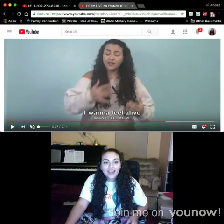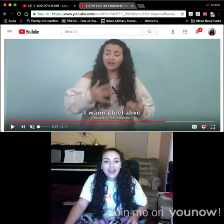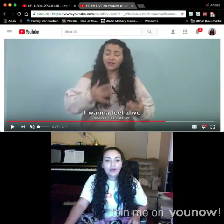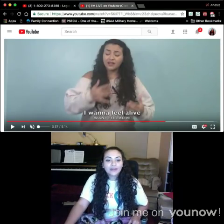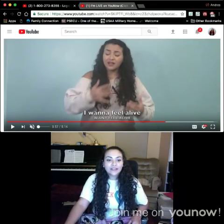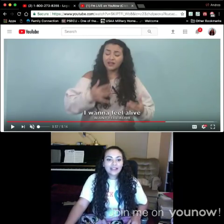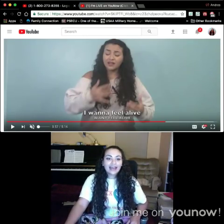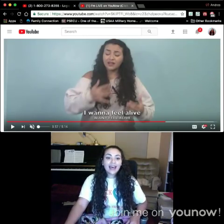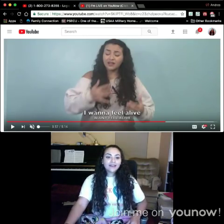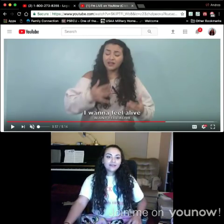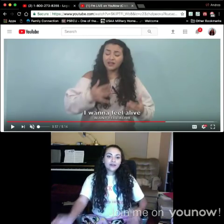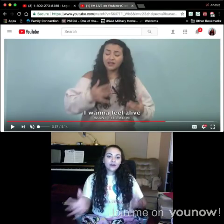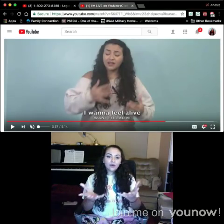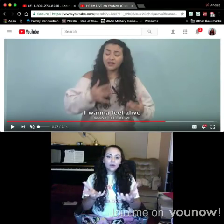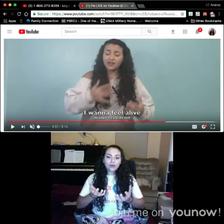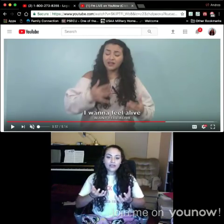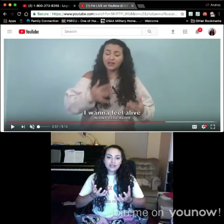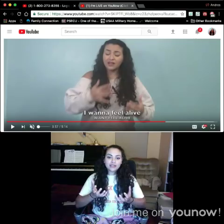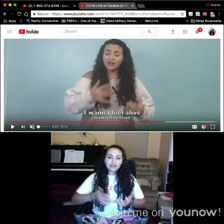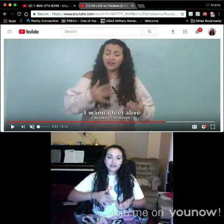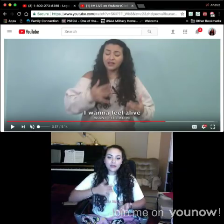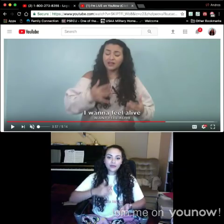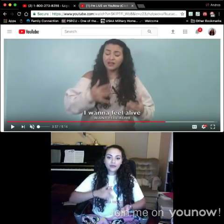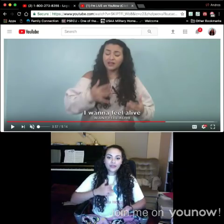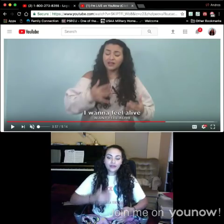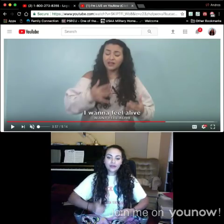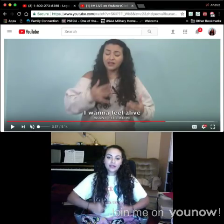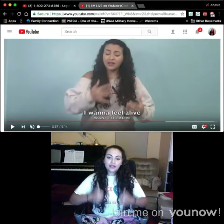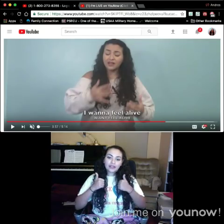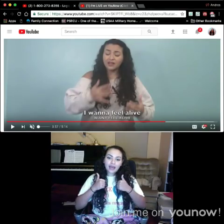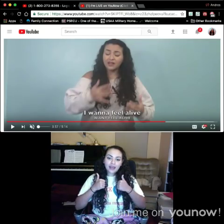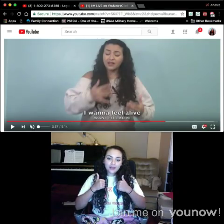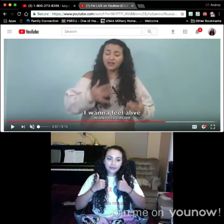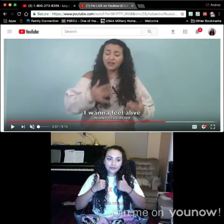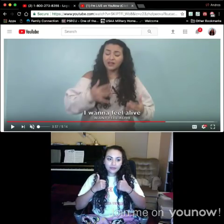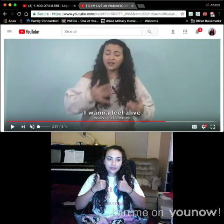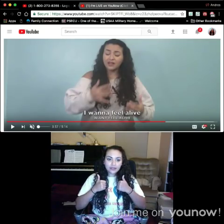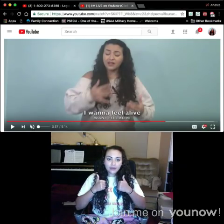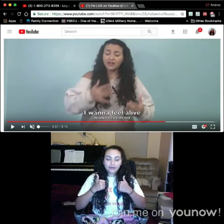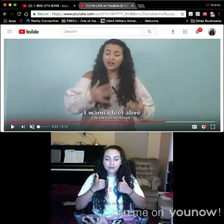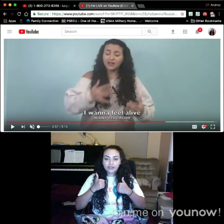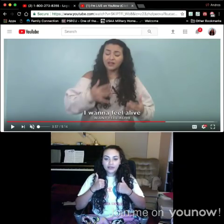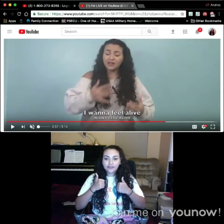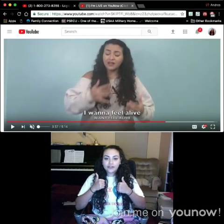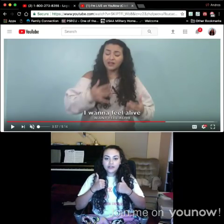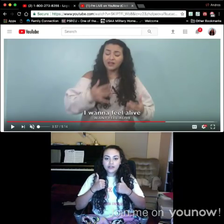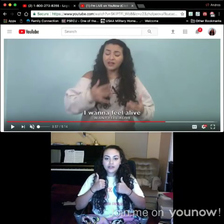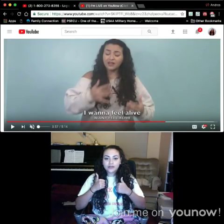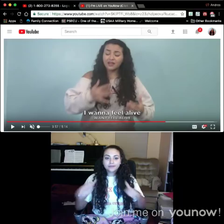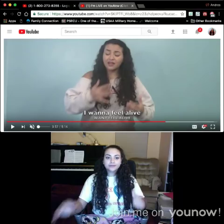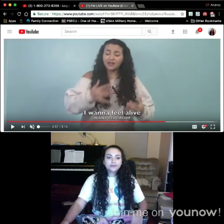Okay, I want to feel alive. Want, feel alive. That one was pretty